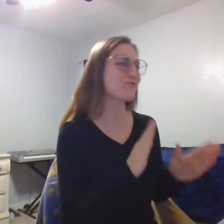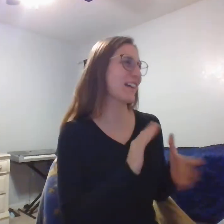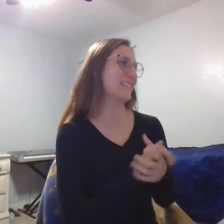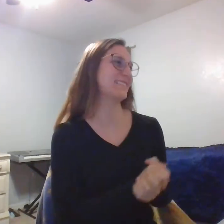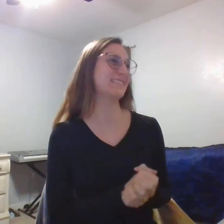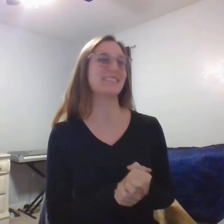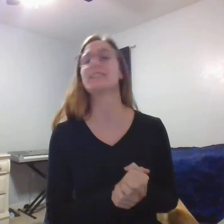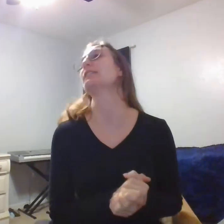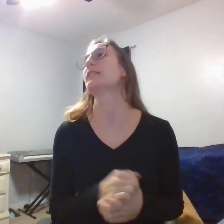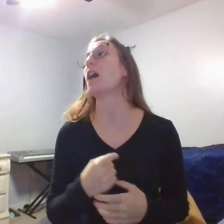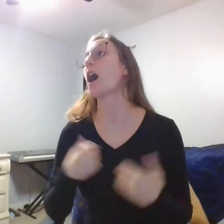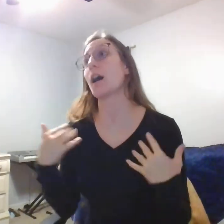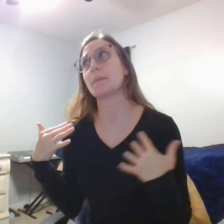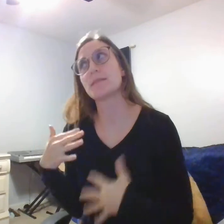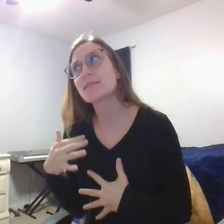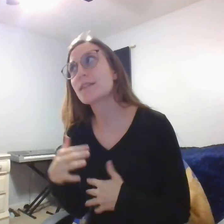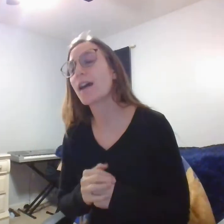I'm scared that I'm gonna just work